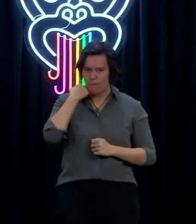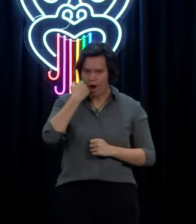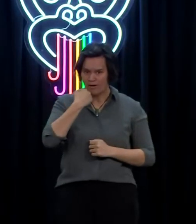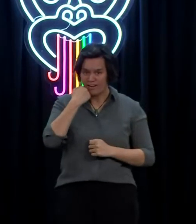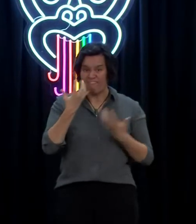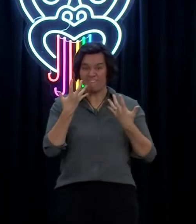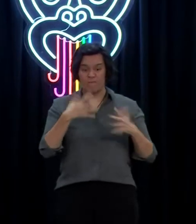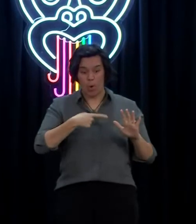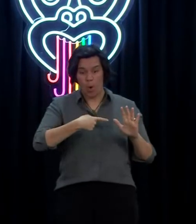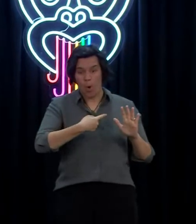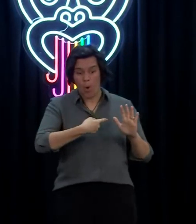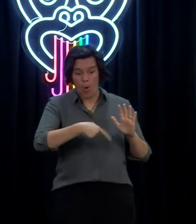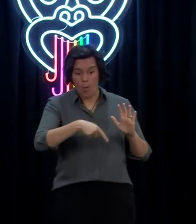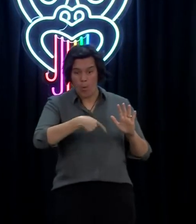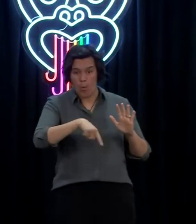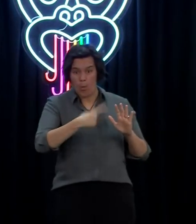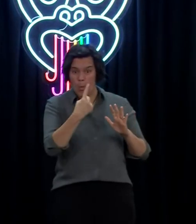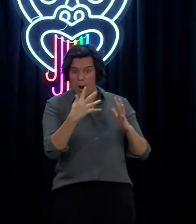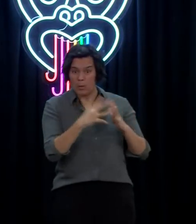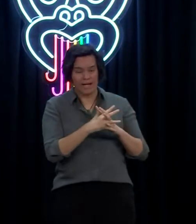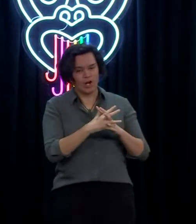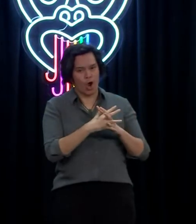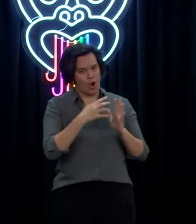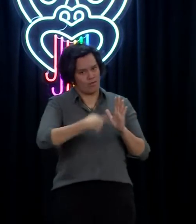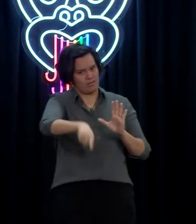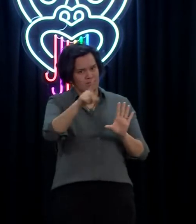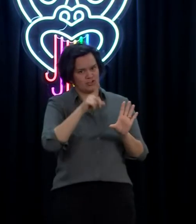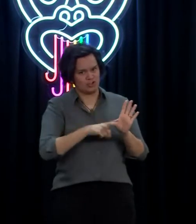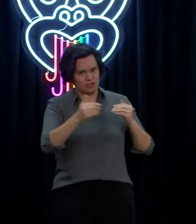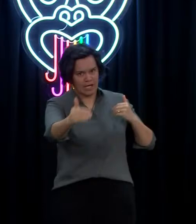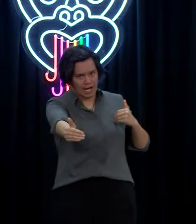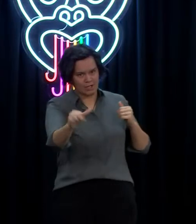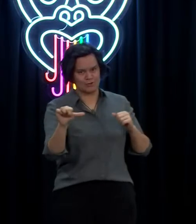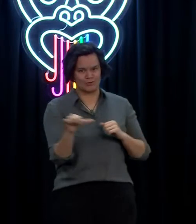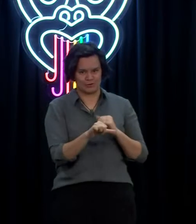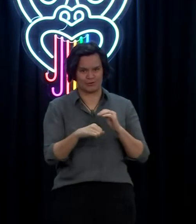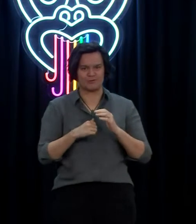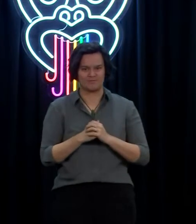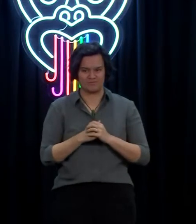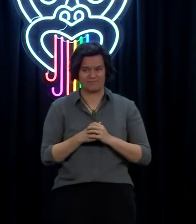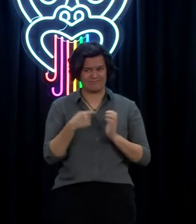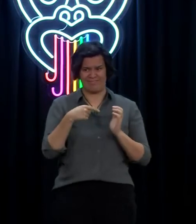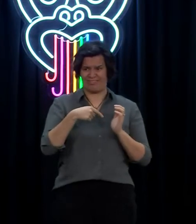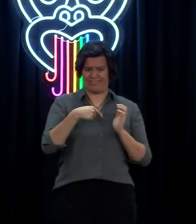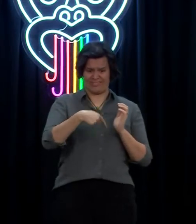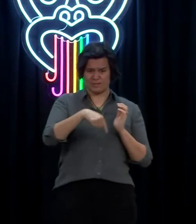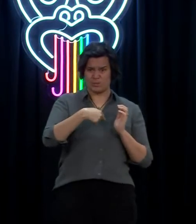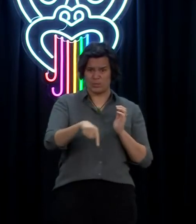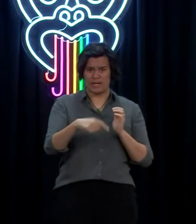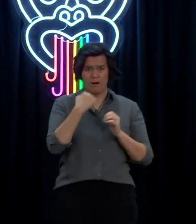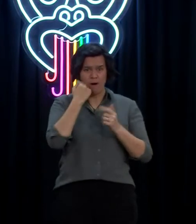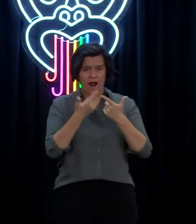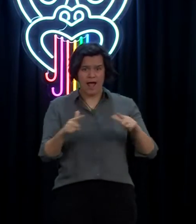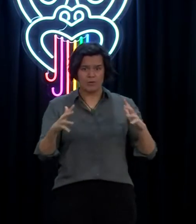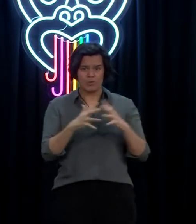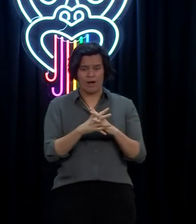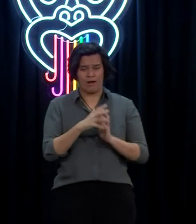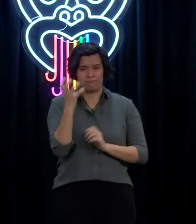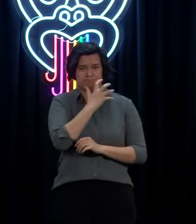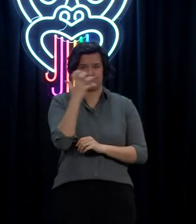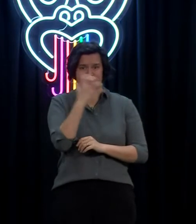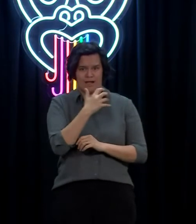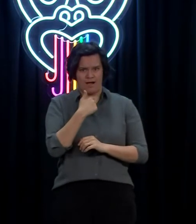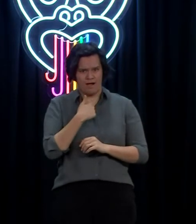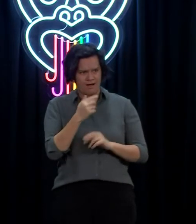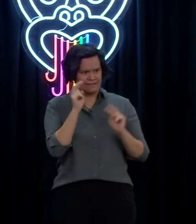year. It's been a really good Te Wiki o Te Reo Māori from my point of view. I've observed a lot more people having a